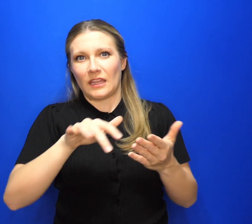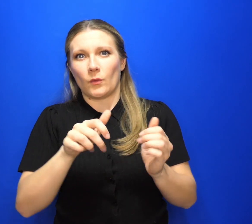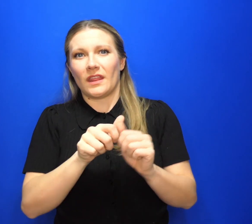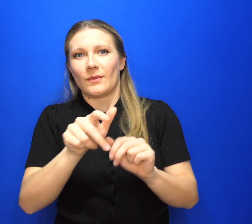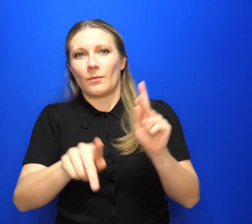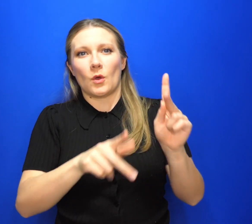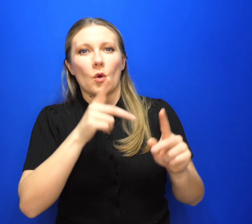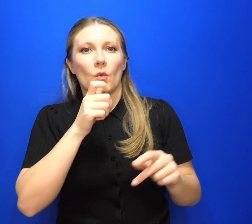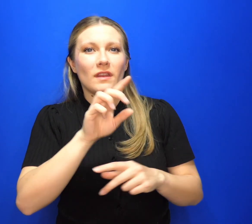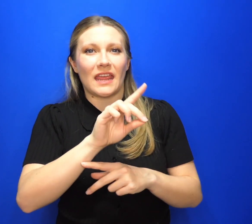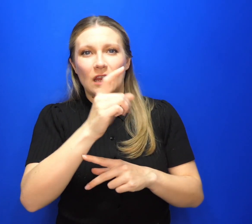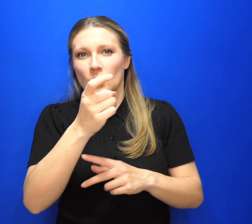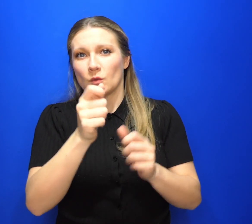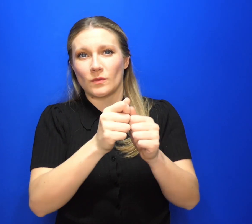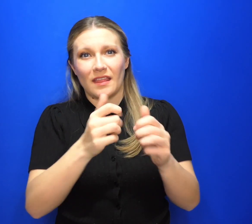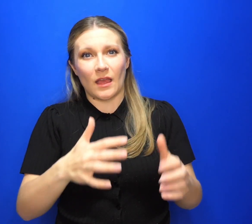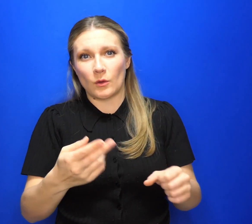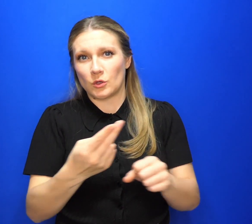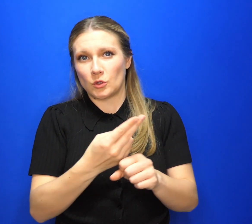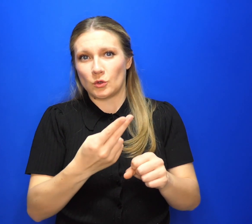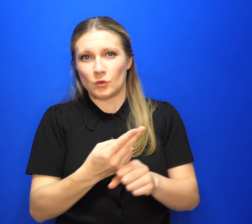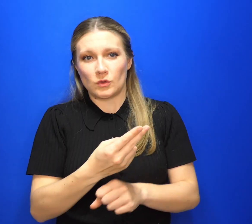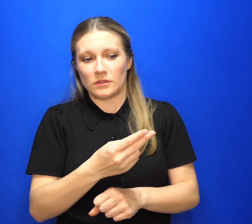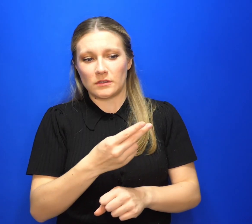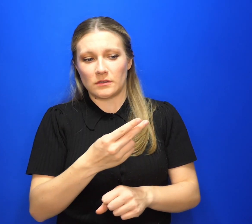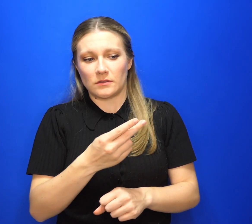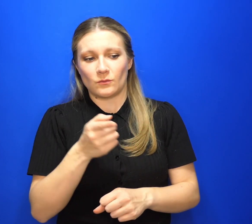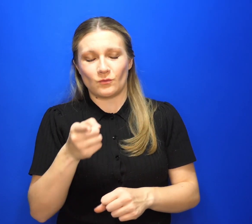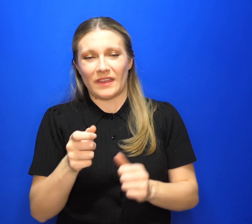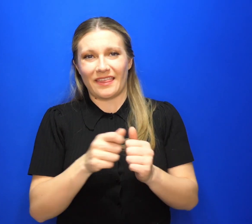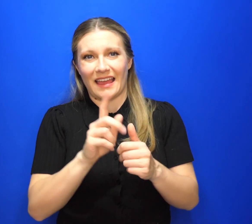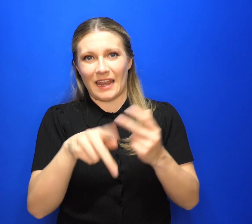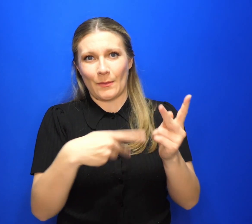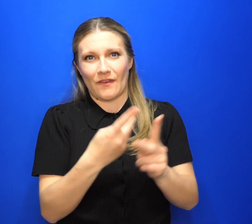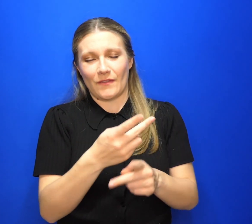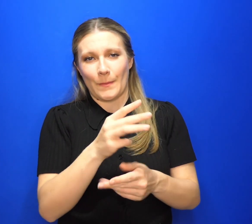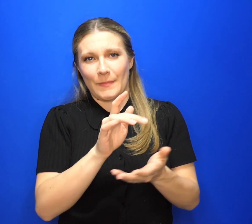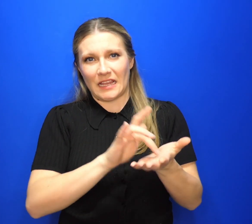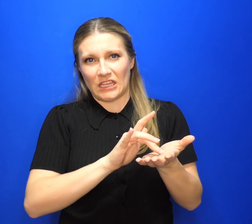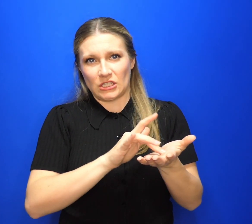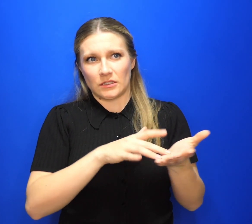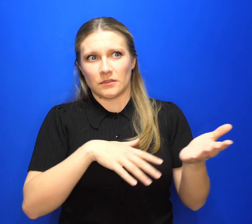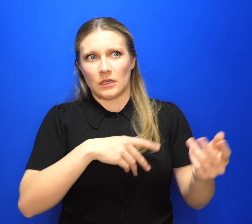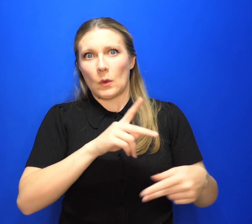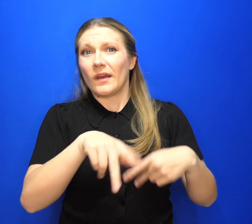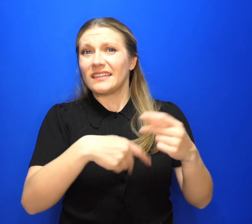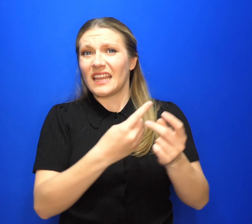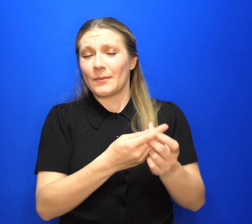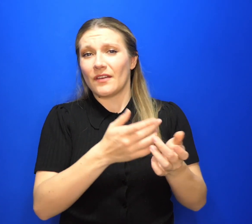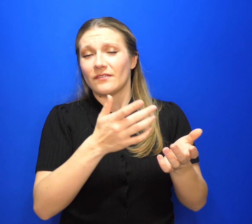Mm-hmm. What type of outcome with controlled, like healthy management long